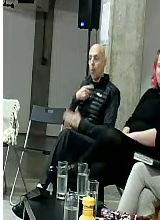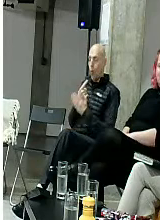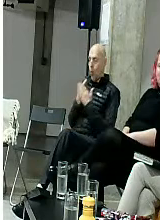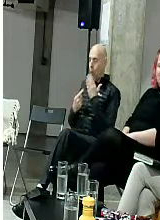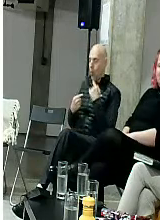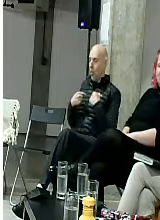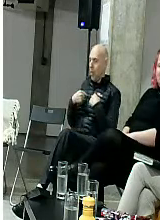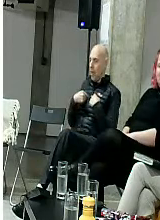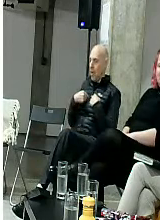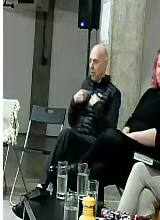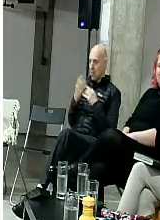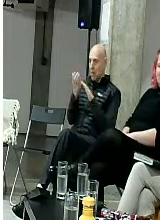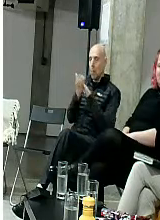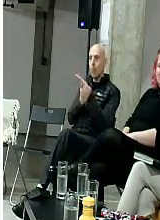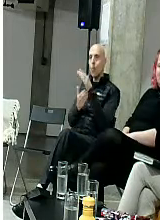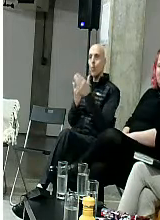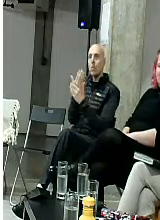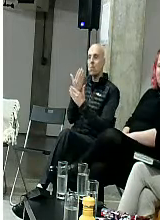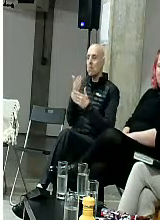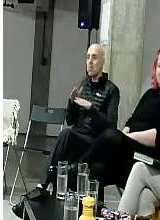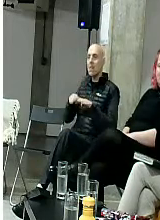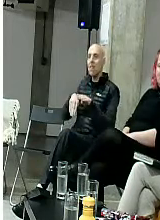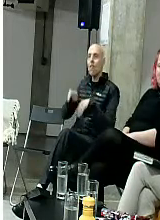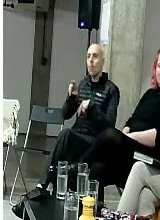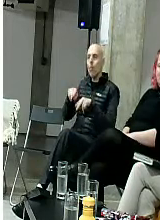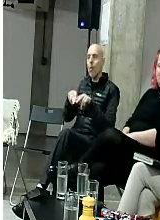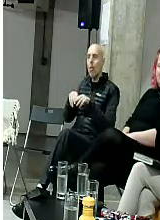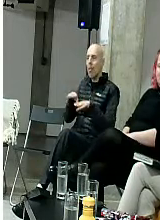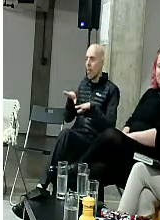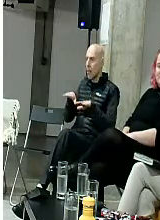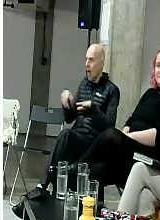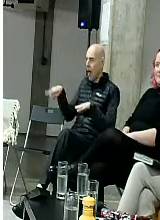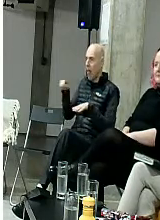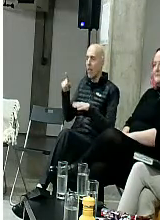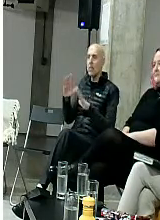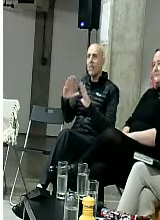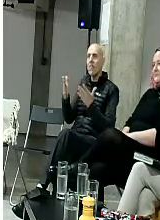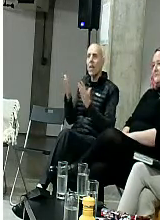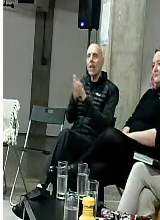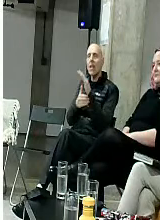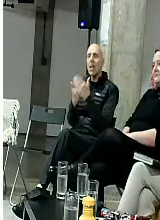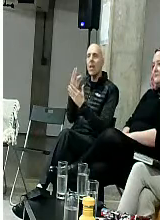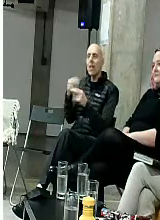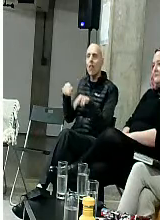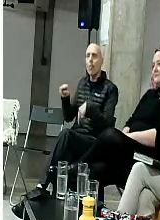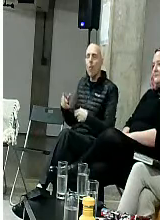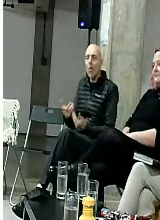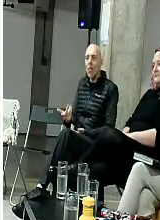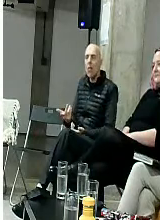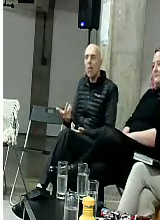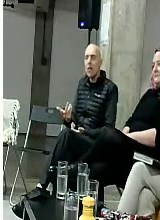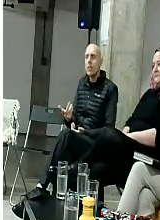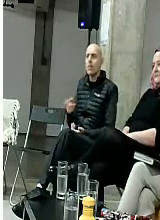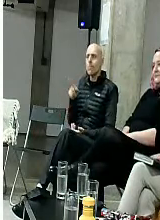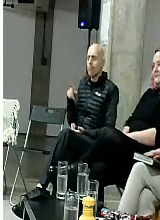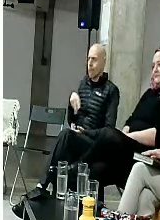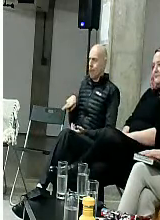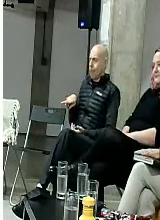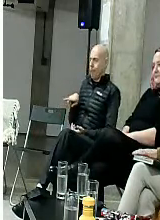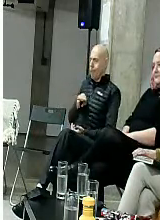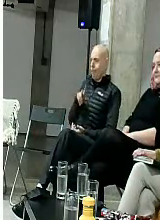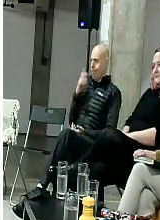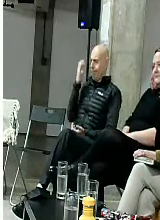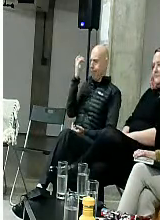one who has football boots, everyone else is playing in bare feet, things like that. And it meant a lot to him, and he really thought